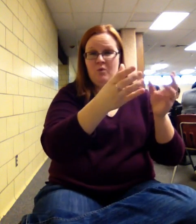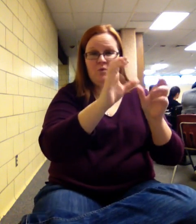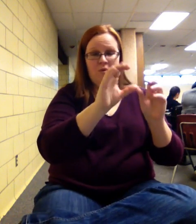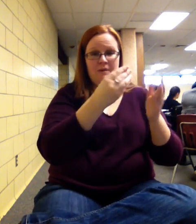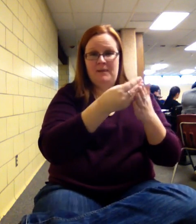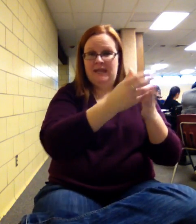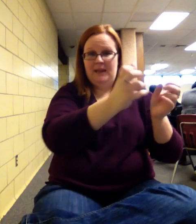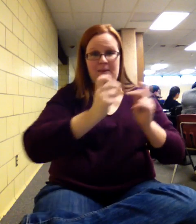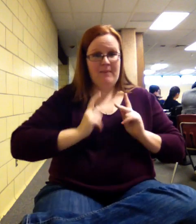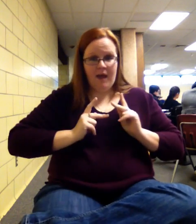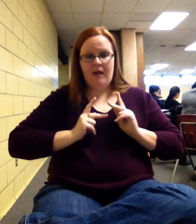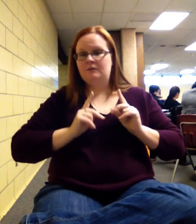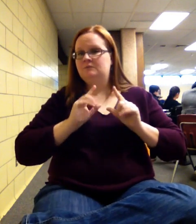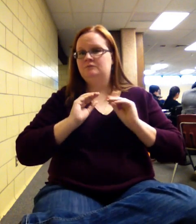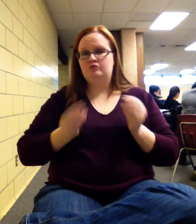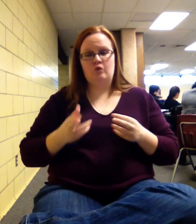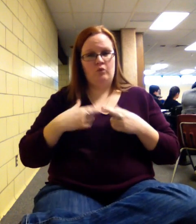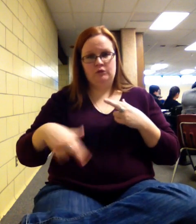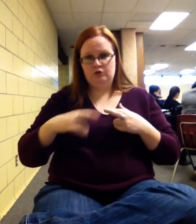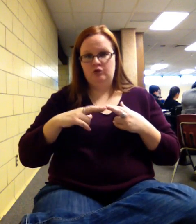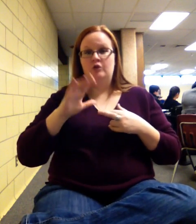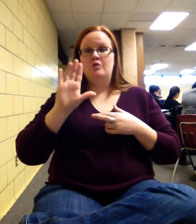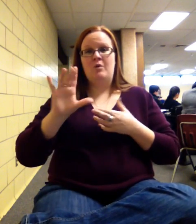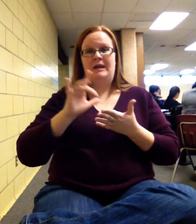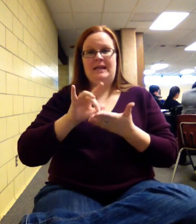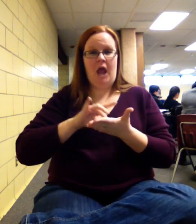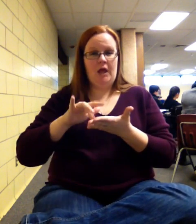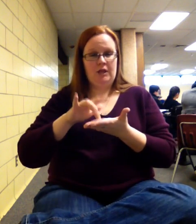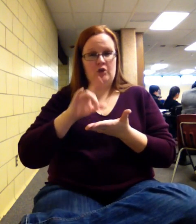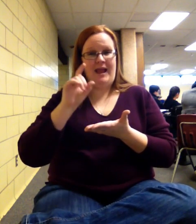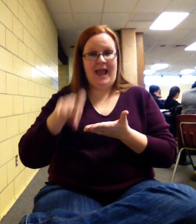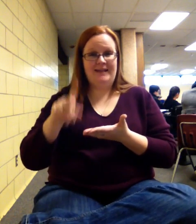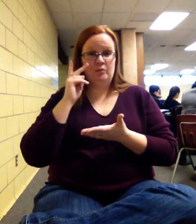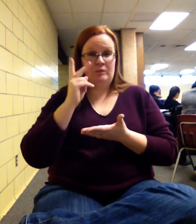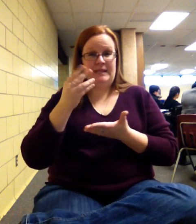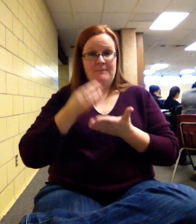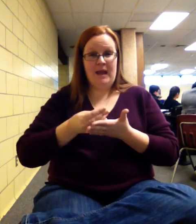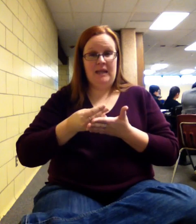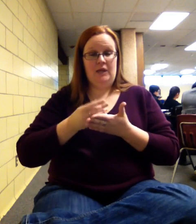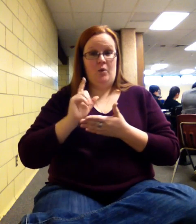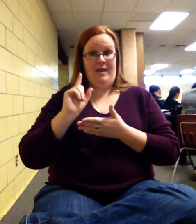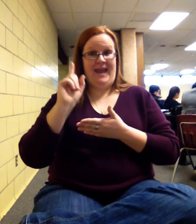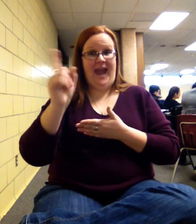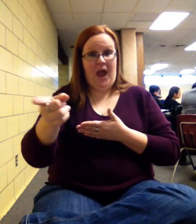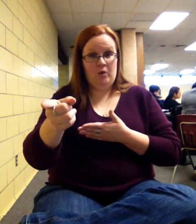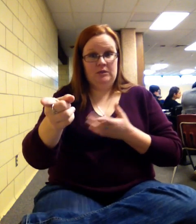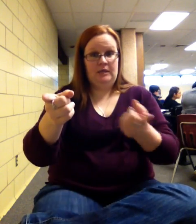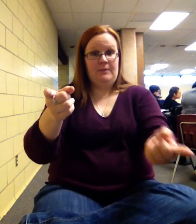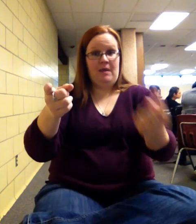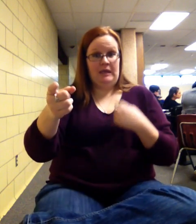a return. So your calculator has to see money going both ways. So you saw that 100 as a positive going